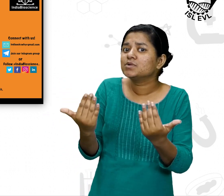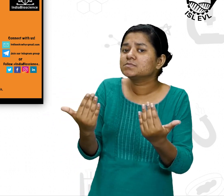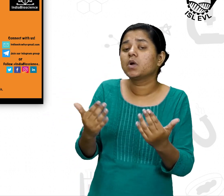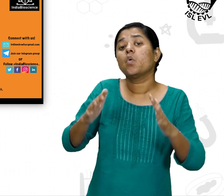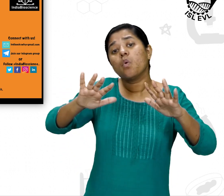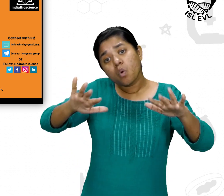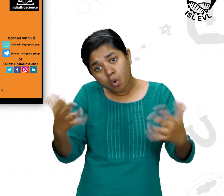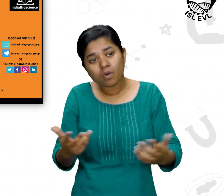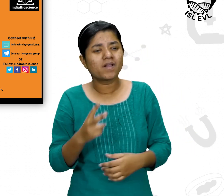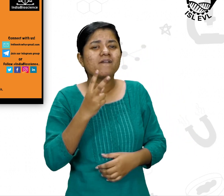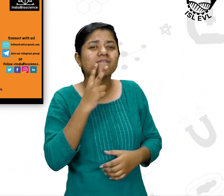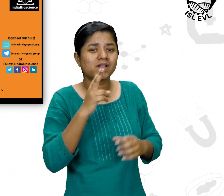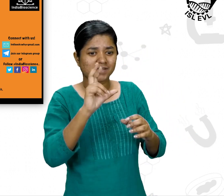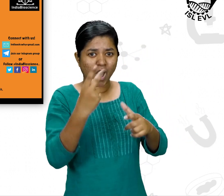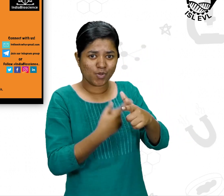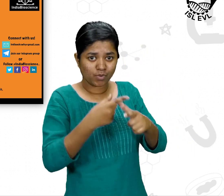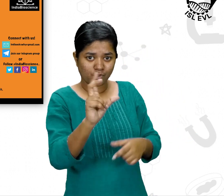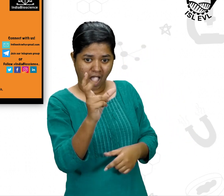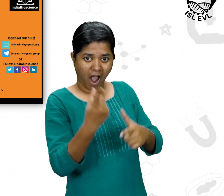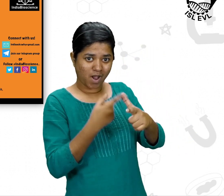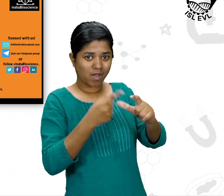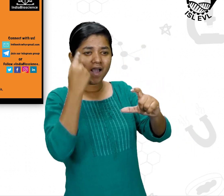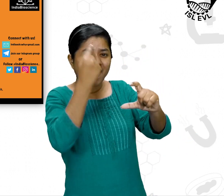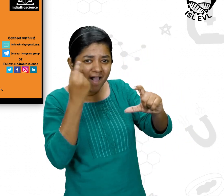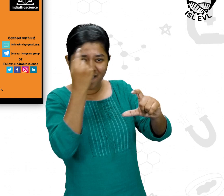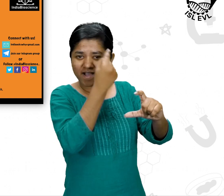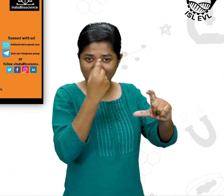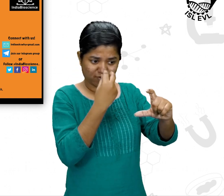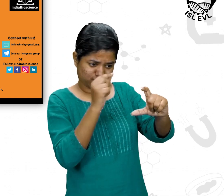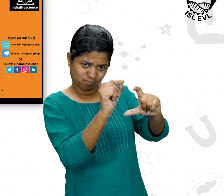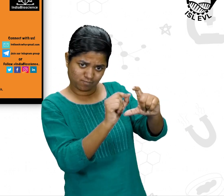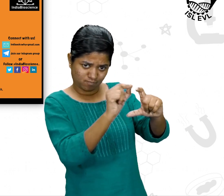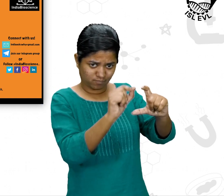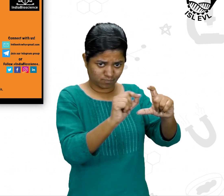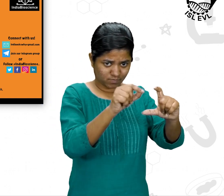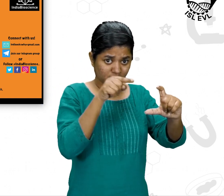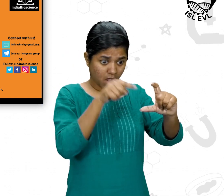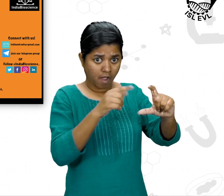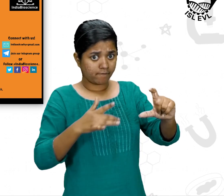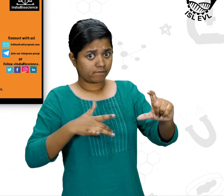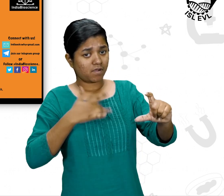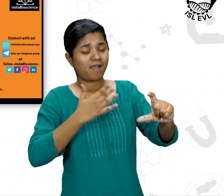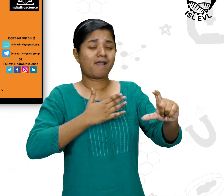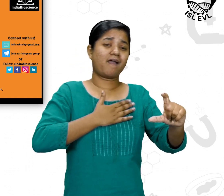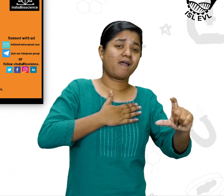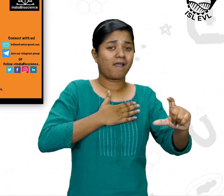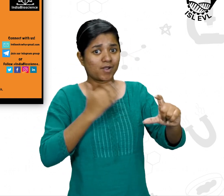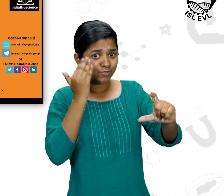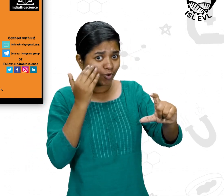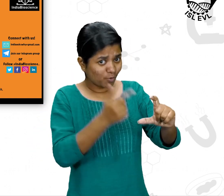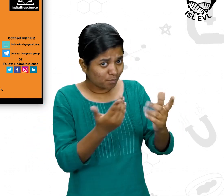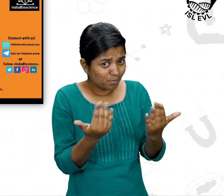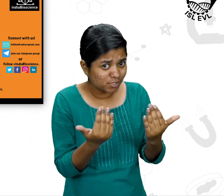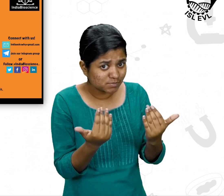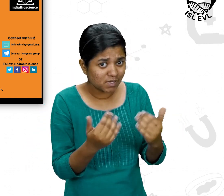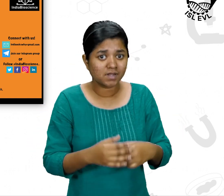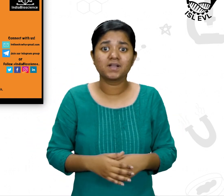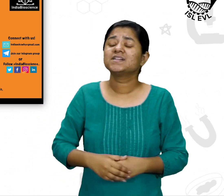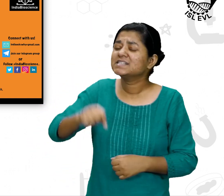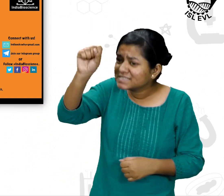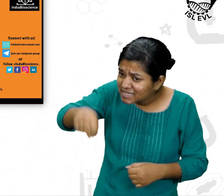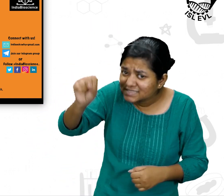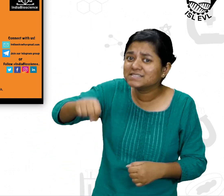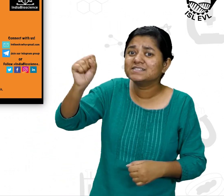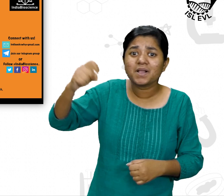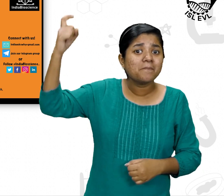Yes, Utsuka, yes. The brain wiring of cuteness is so well set in our brain that it starts sending signals